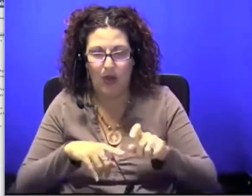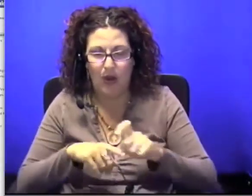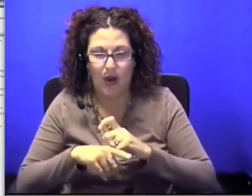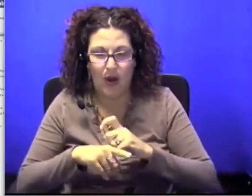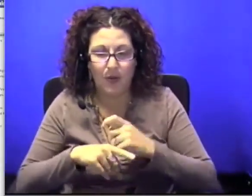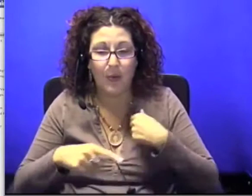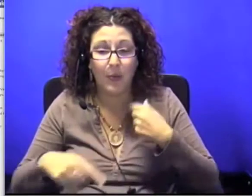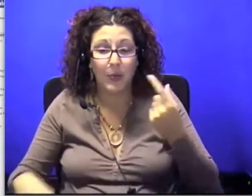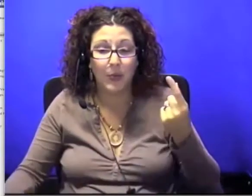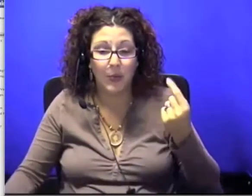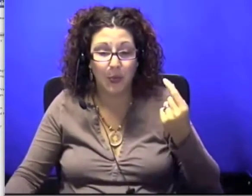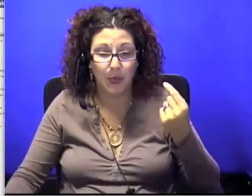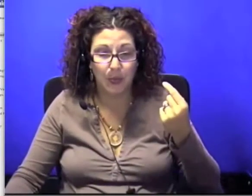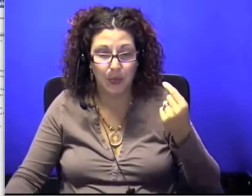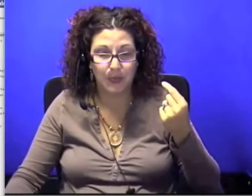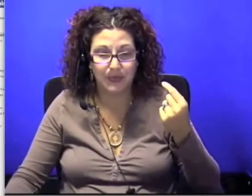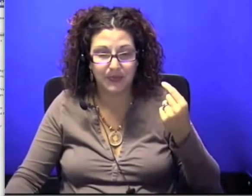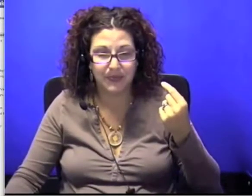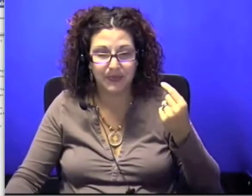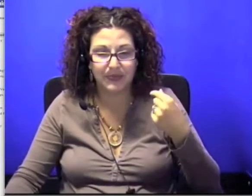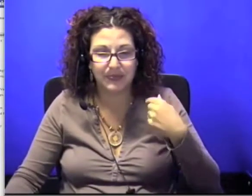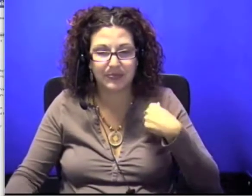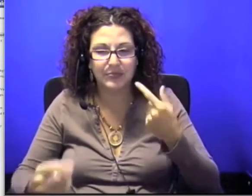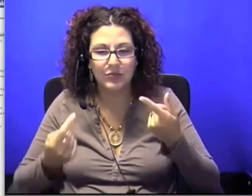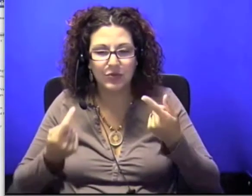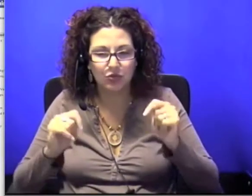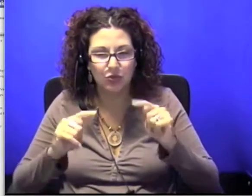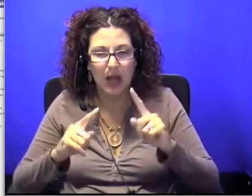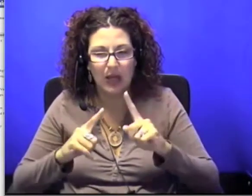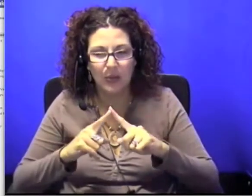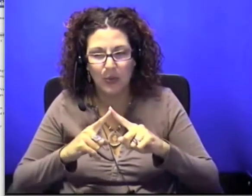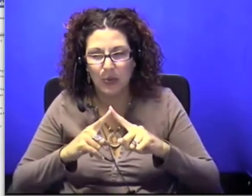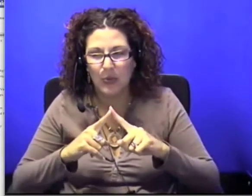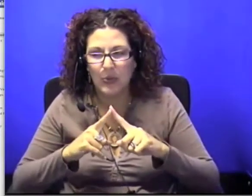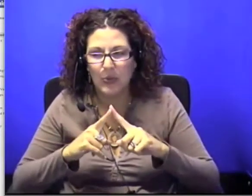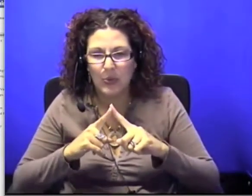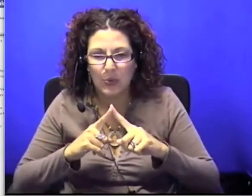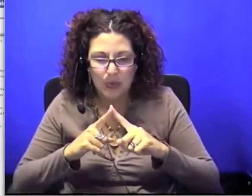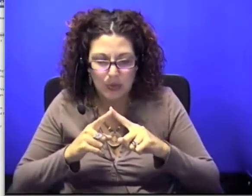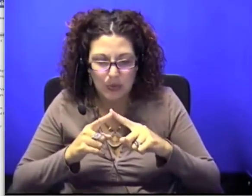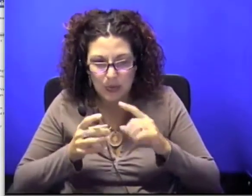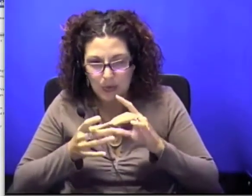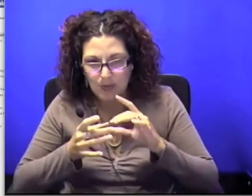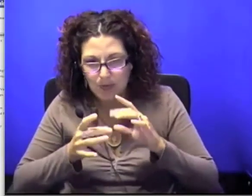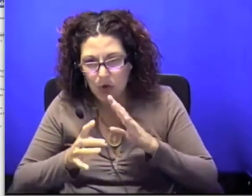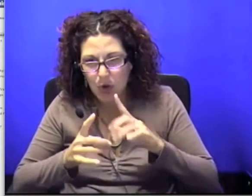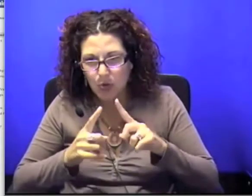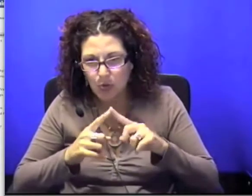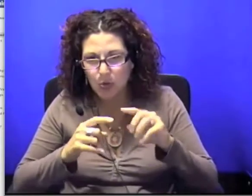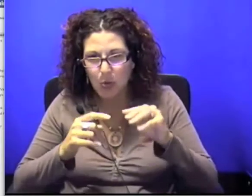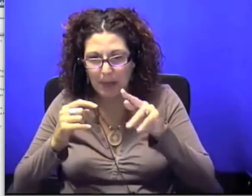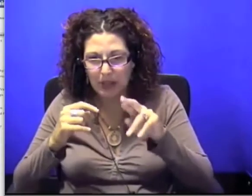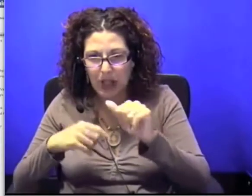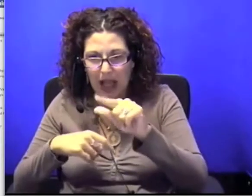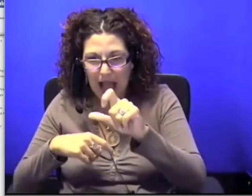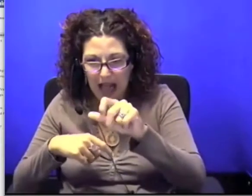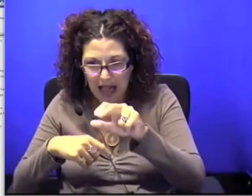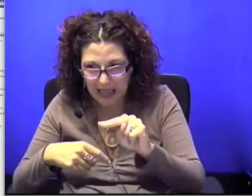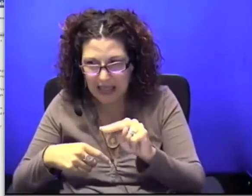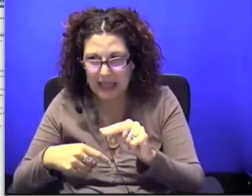call. What we're going to try to do here is I'm going to try to extract the brilliance out of Mr. Allen that he